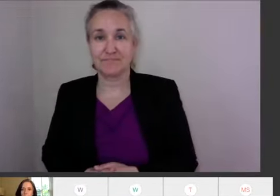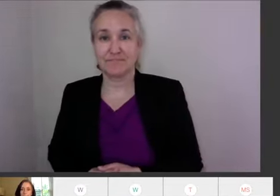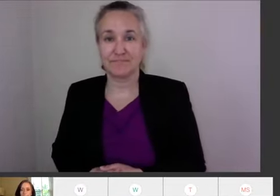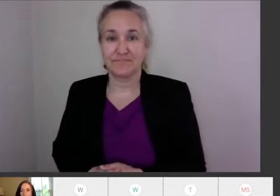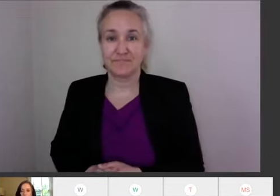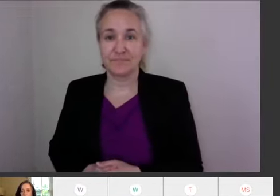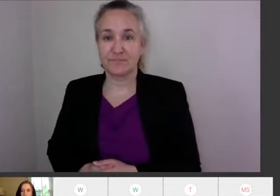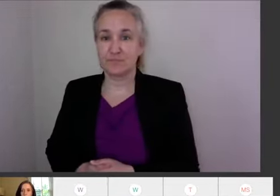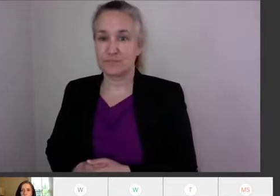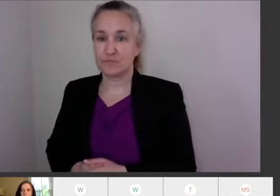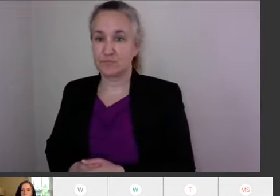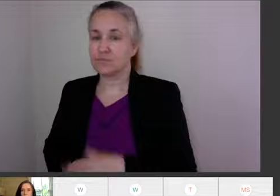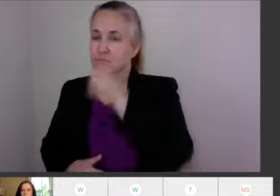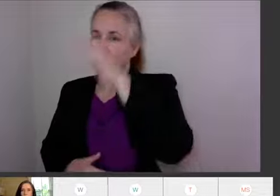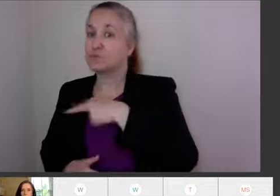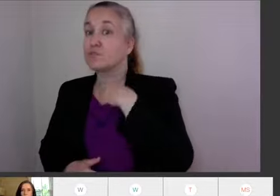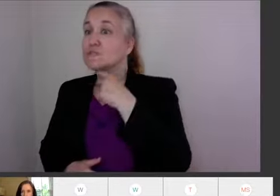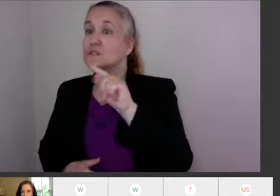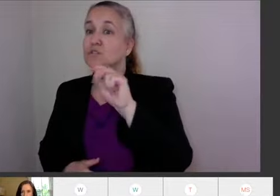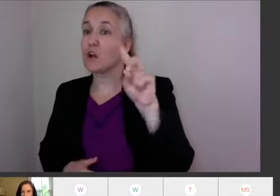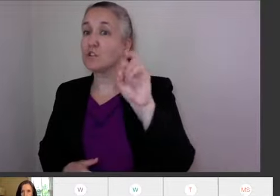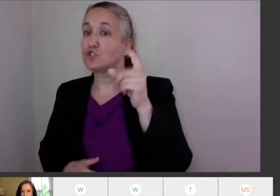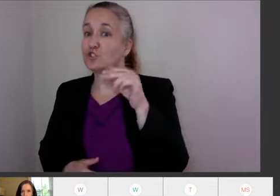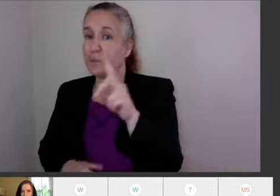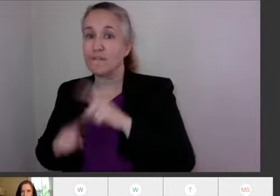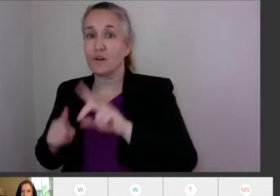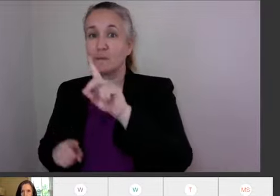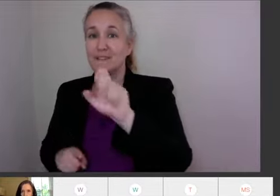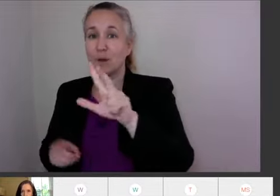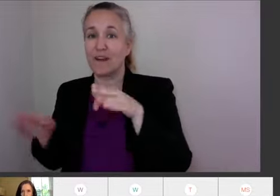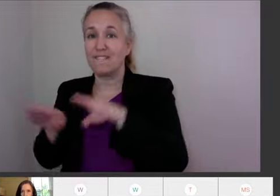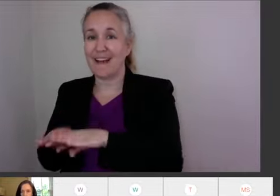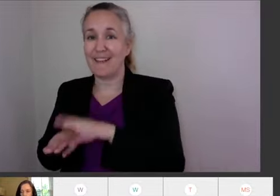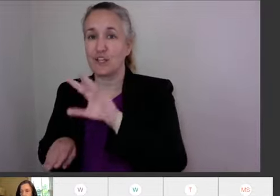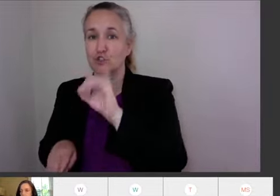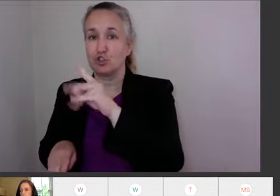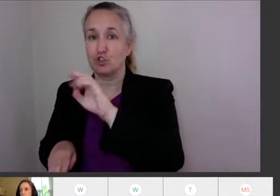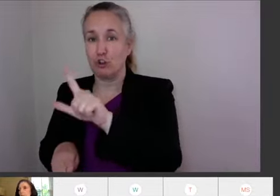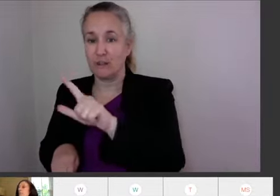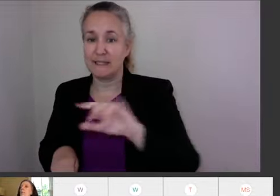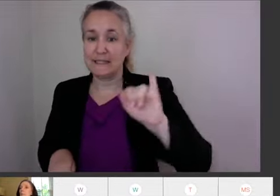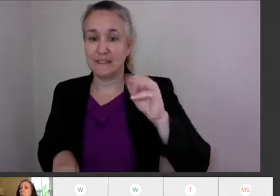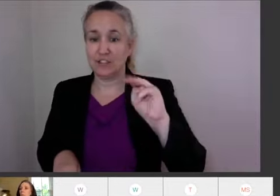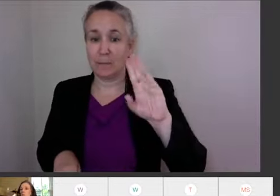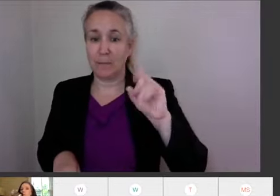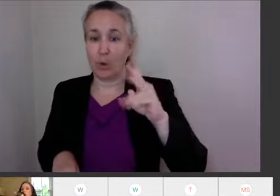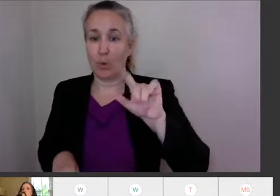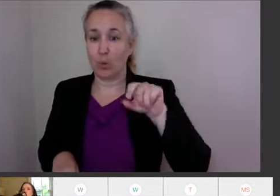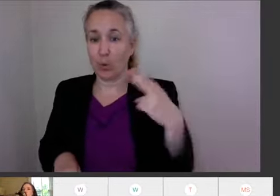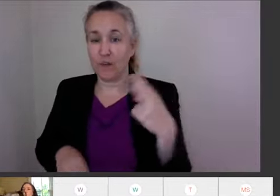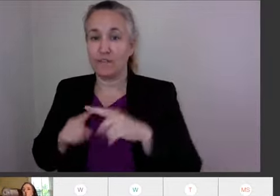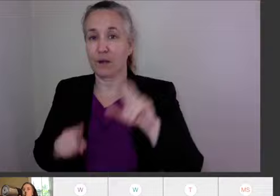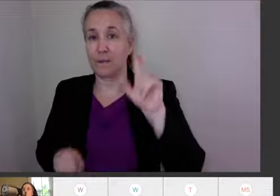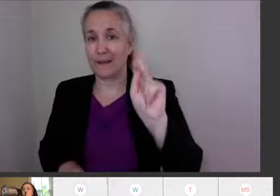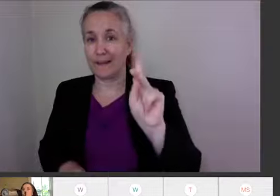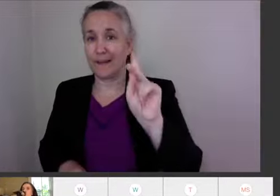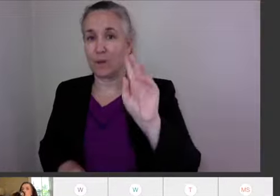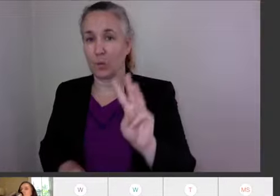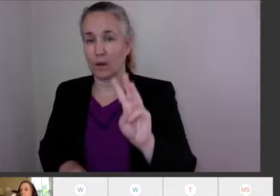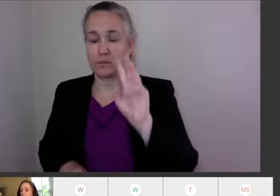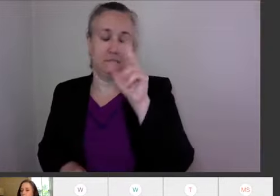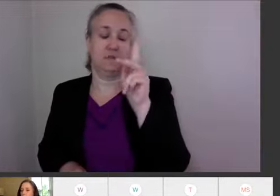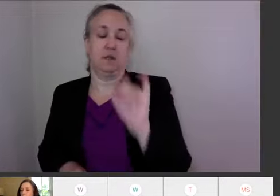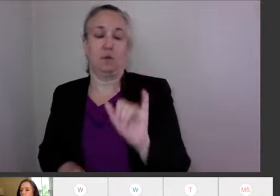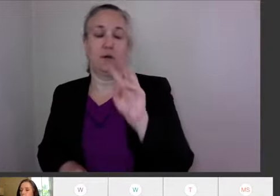This afternoon, we're joined by Todd Shepard from the Delaware Valley Journal and Jim Melwert from KYW News Radio. We will start with